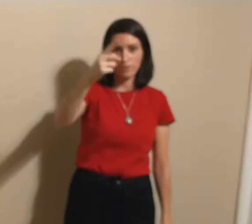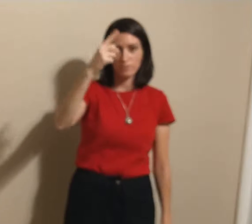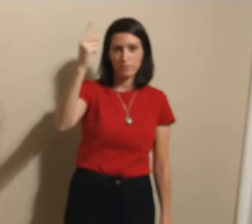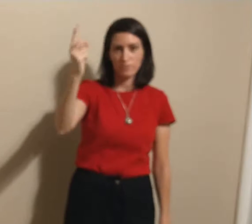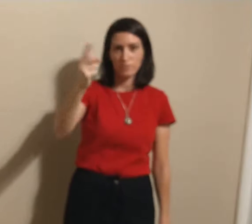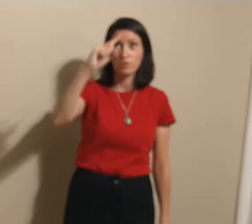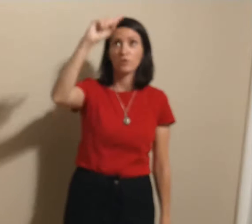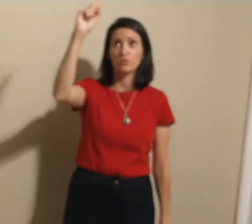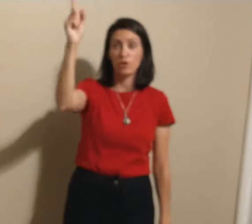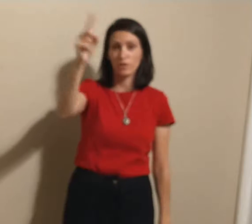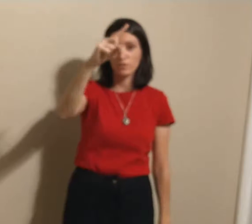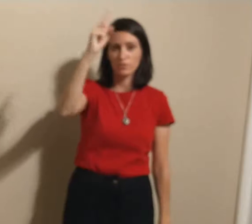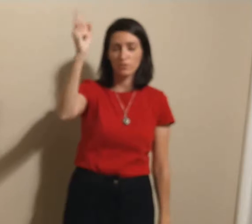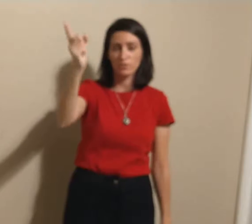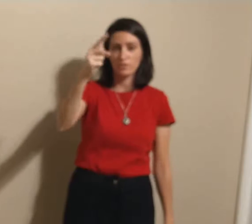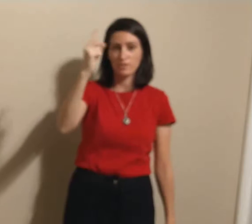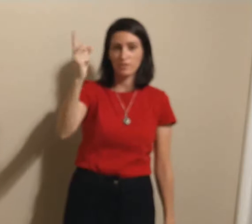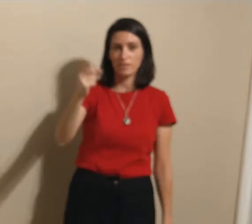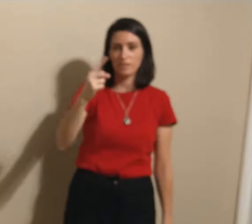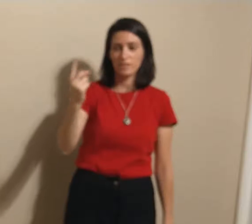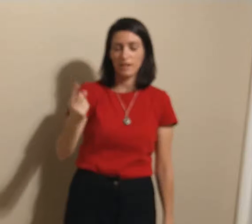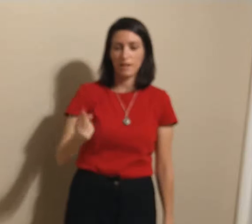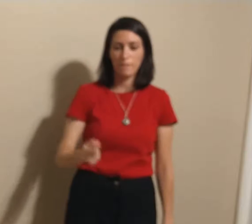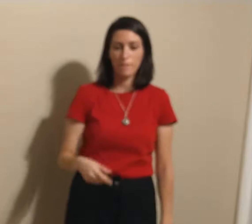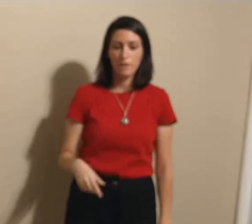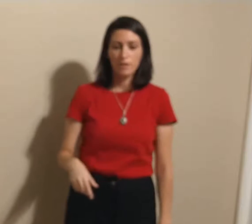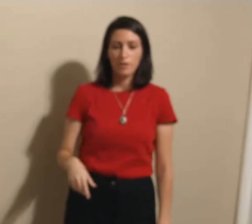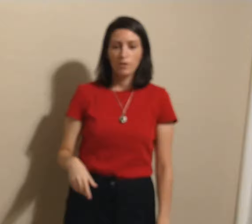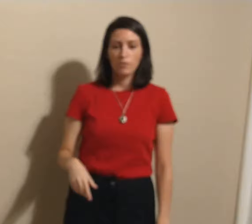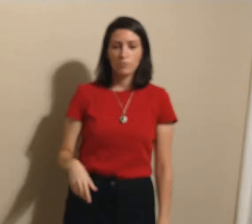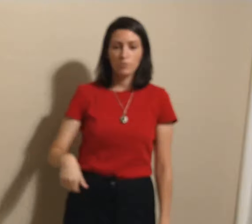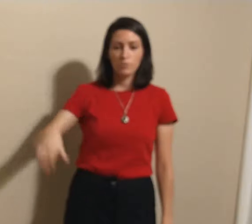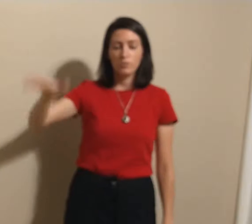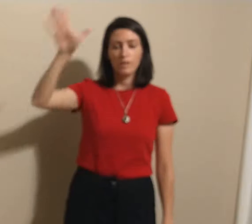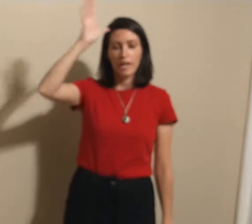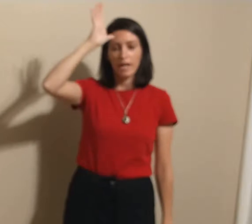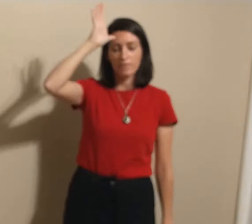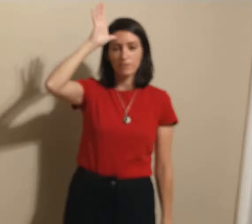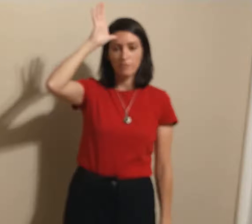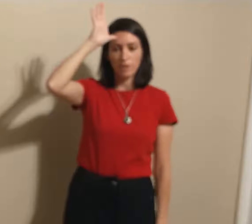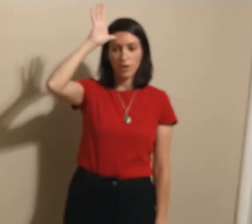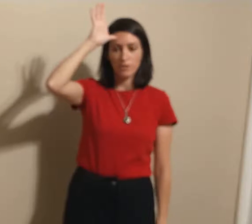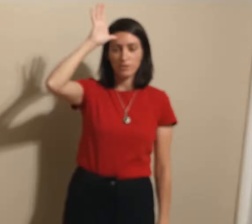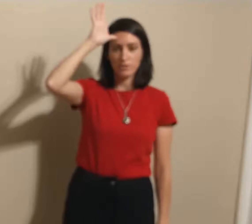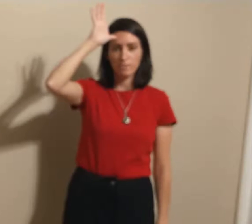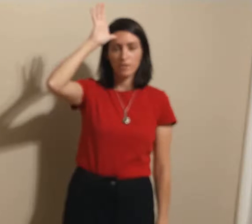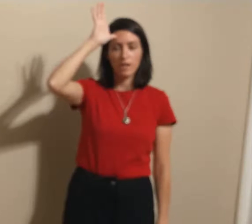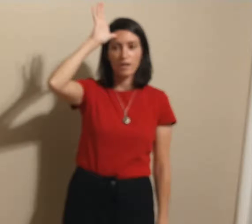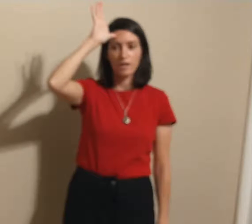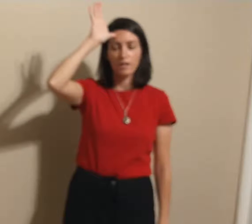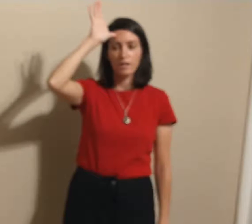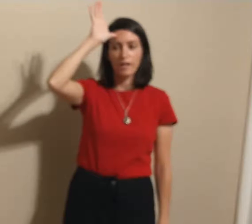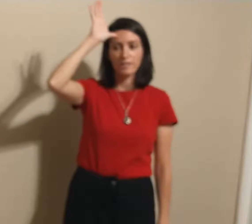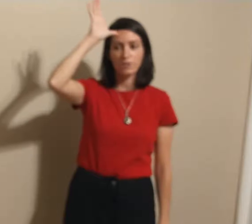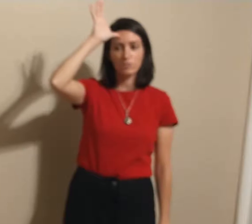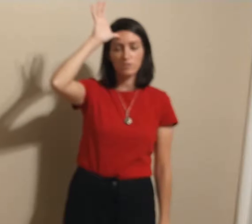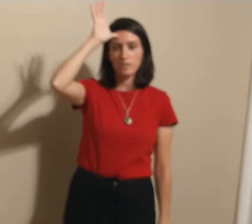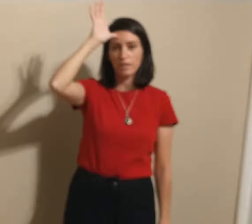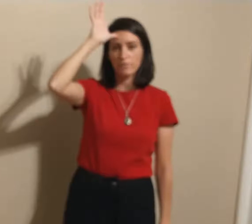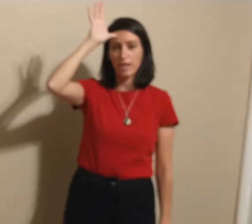forever. You're going to draw your circles in the sky. Through Heavenly Fathers, I don't do the sign for